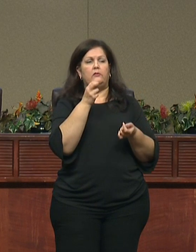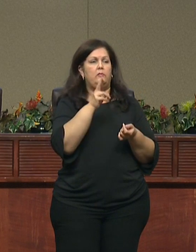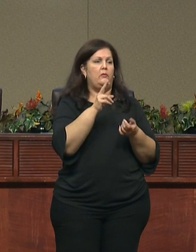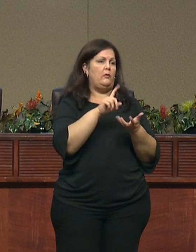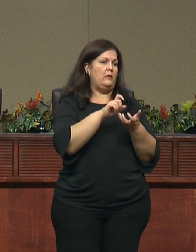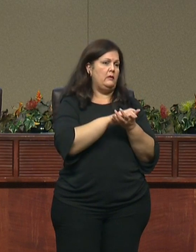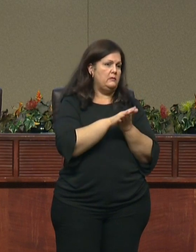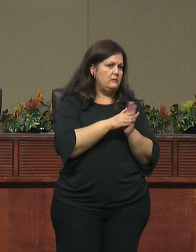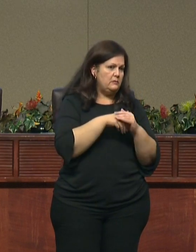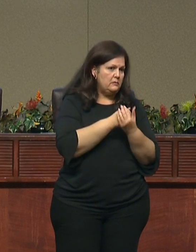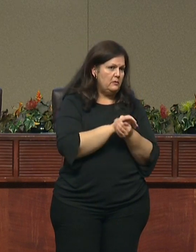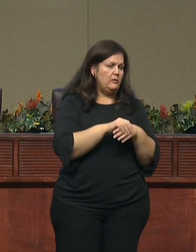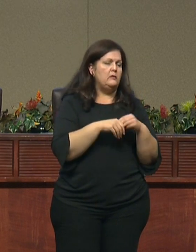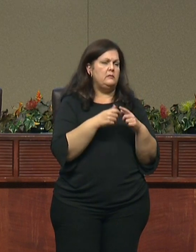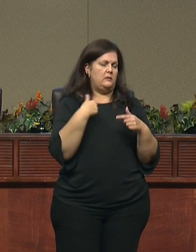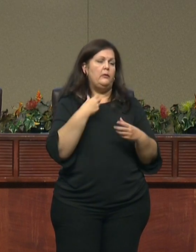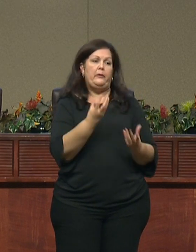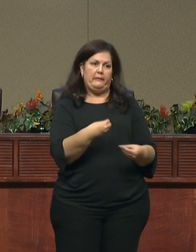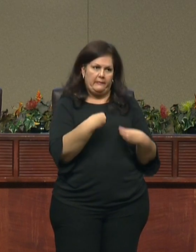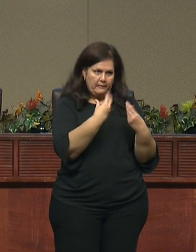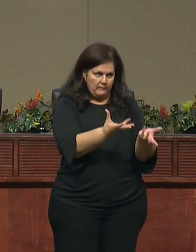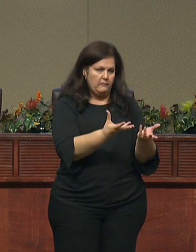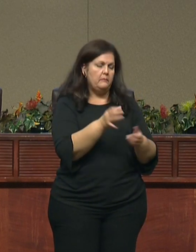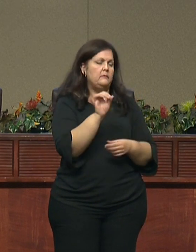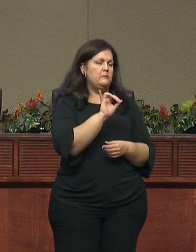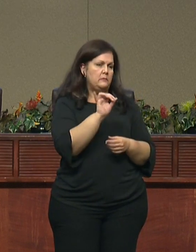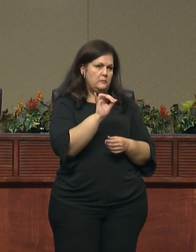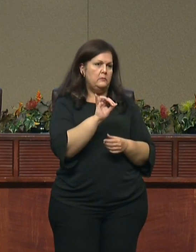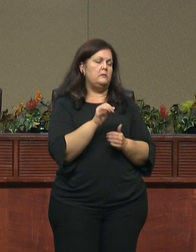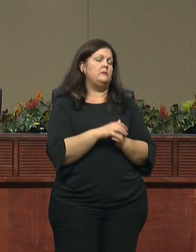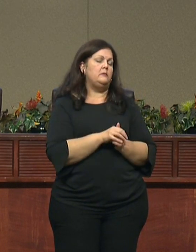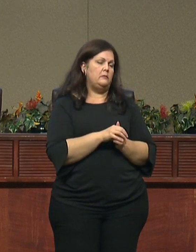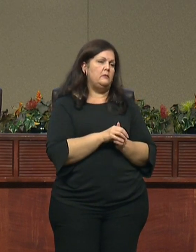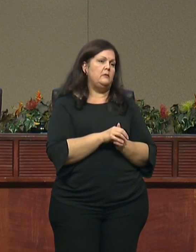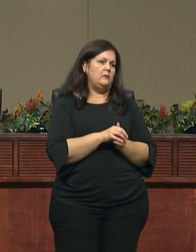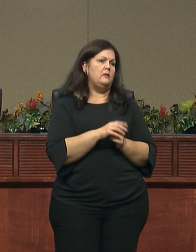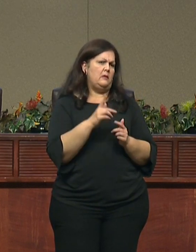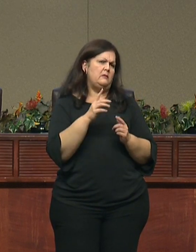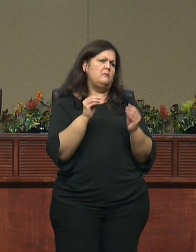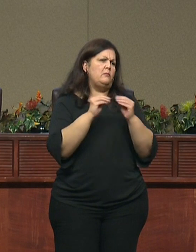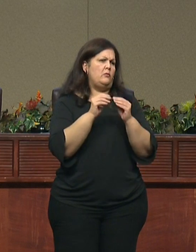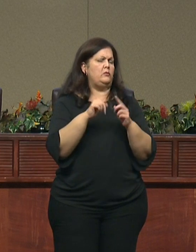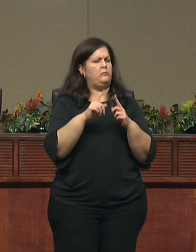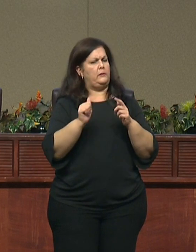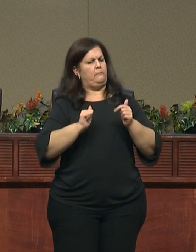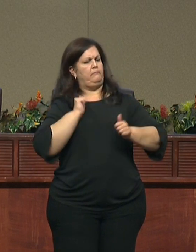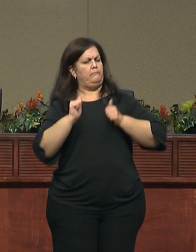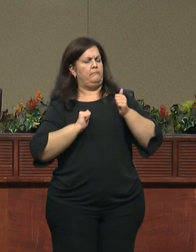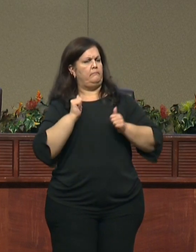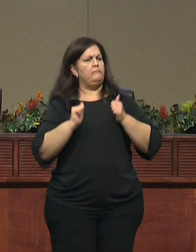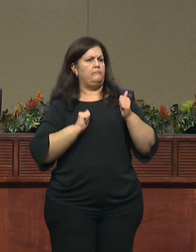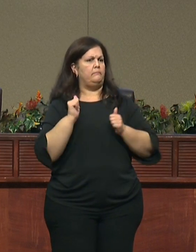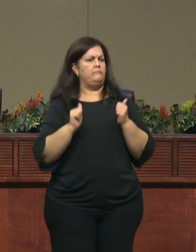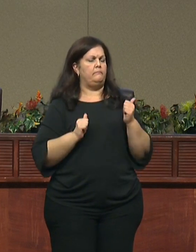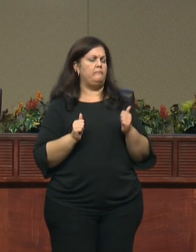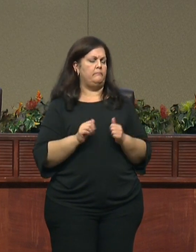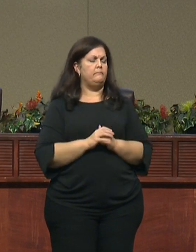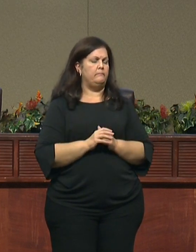hand sanitizer, they are leaving some of that behind as well. So it's a proactive venture that we have